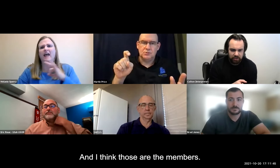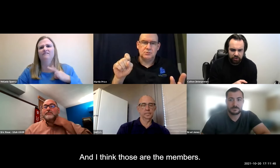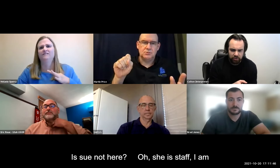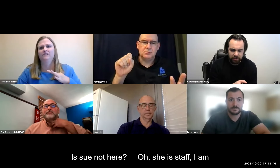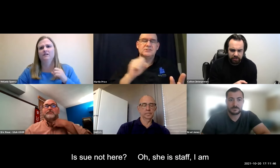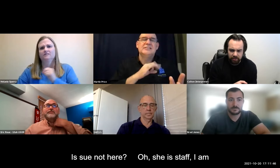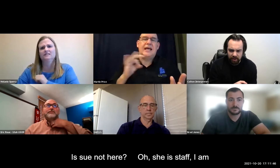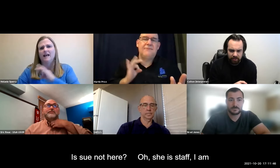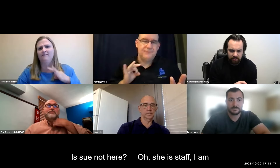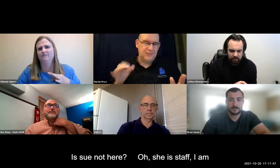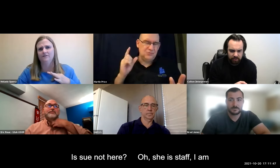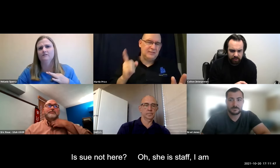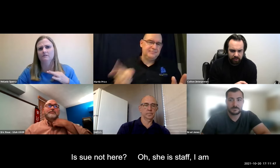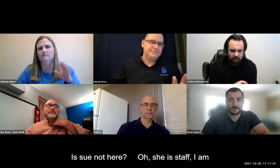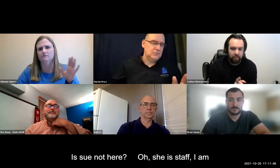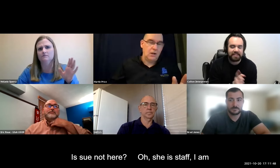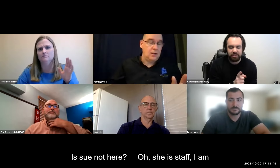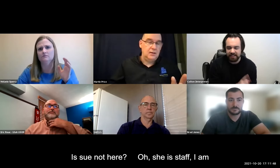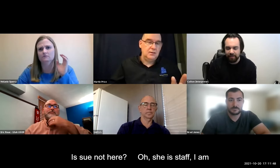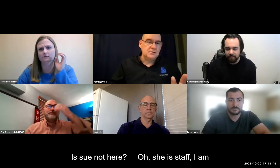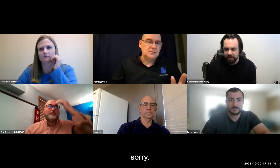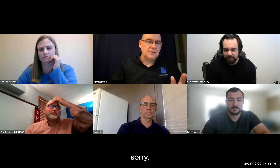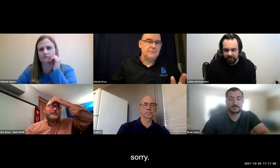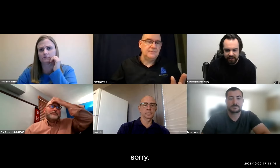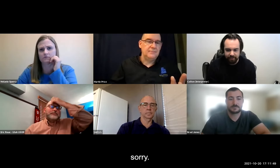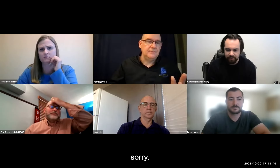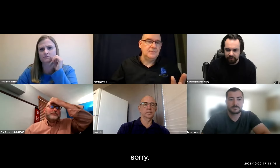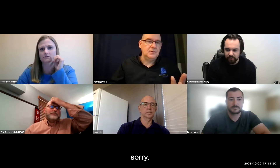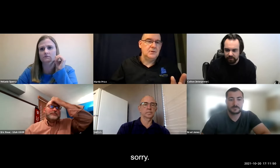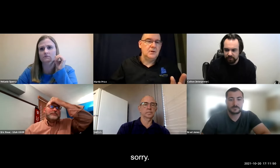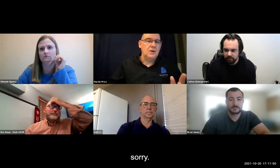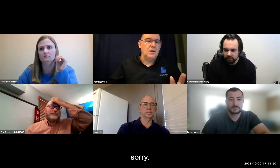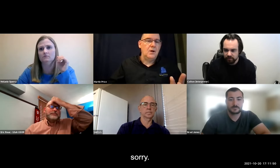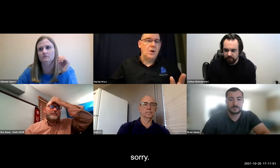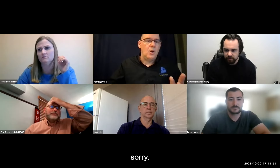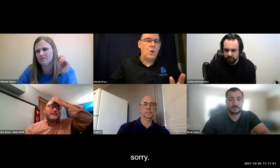Martin's saying Sue. Is Sue not here? Oh, she's staff. I'm sorry, she's staff.